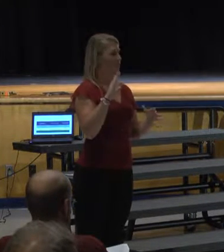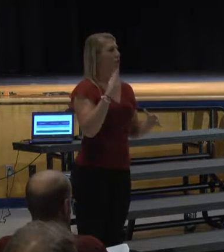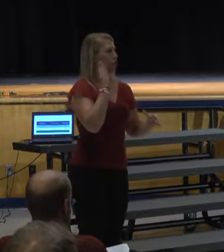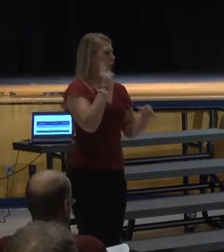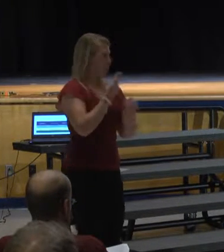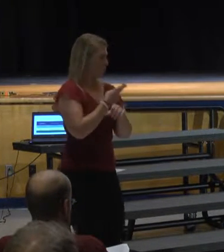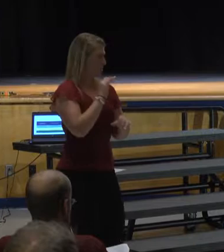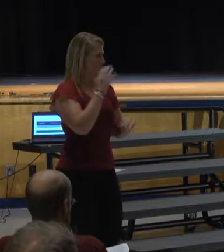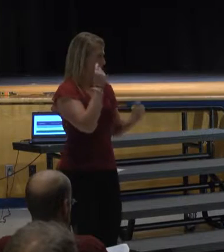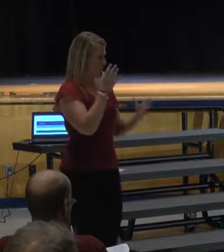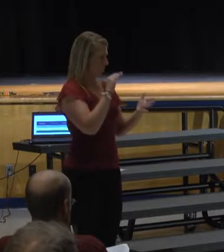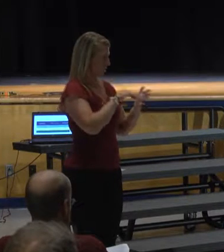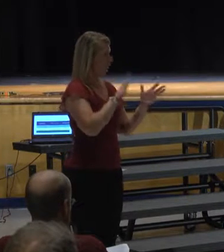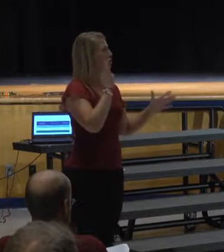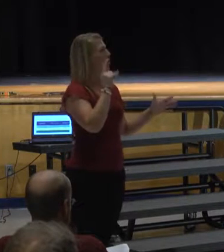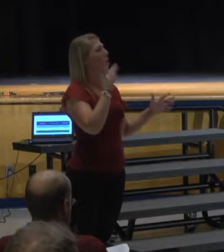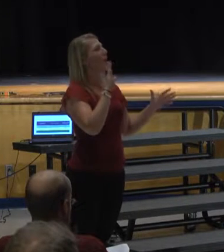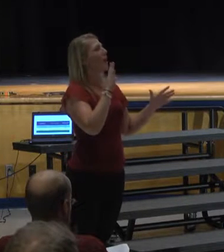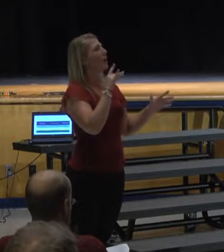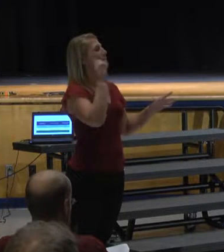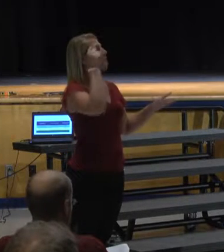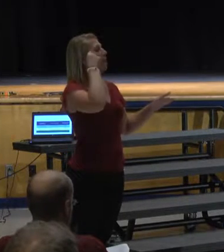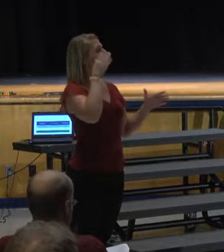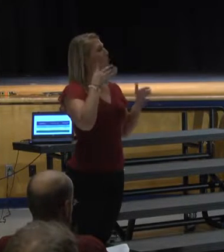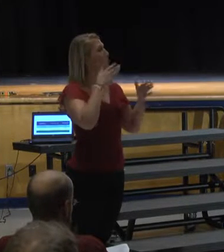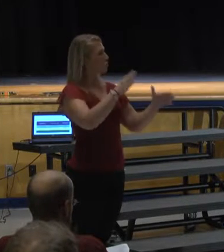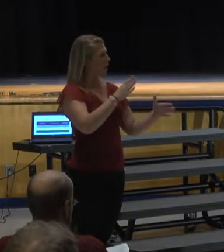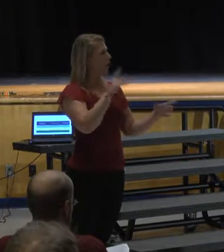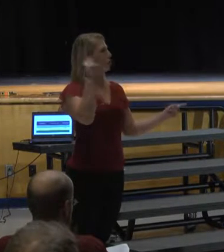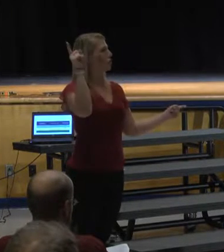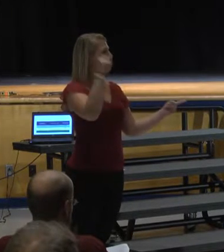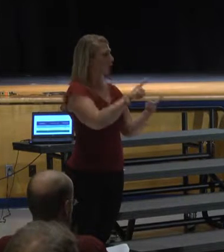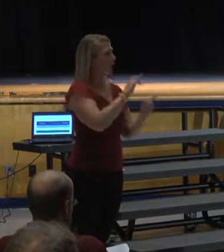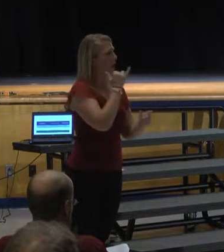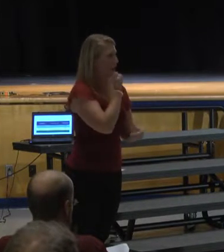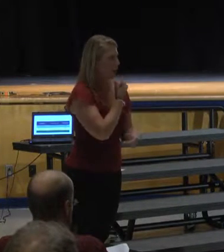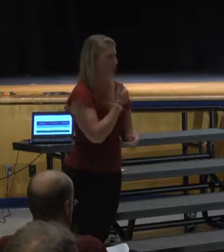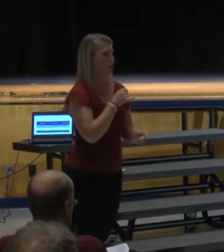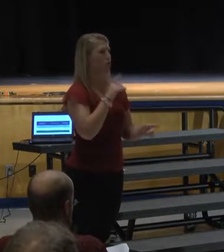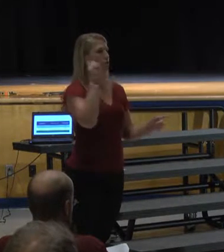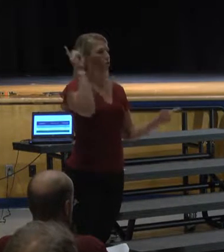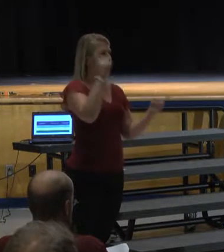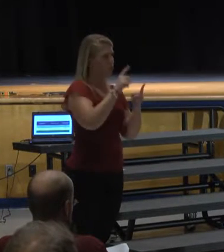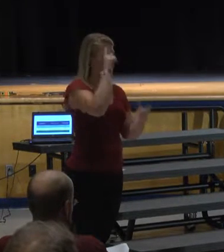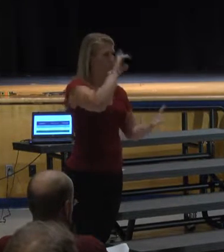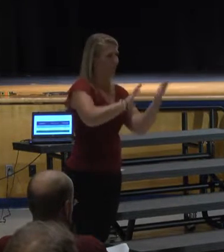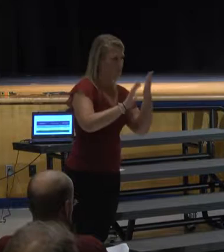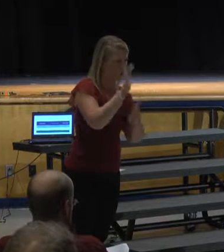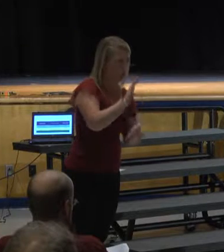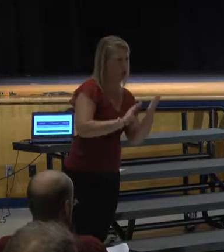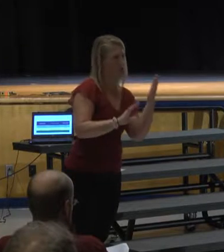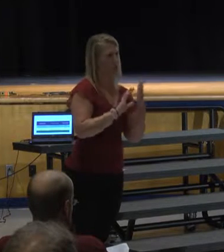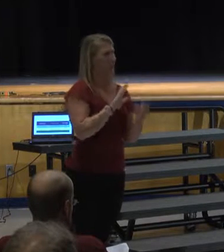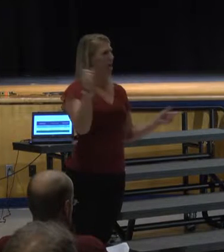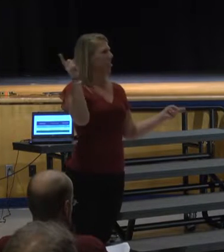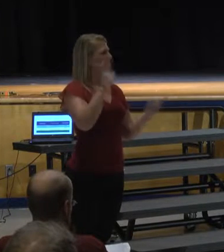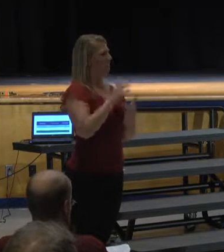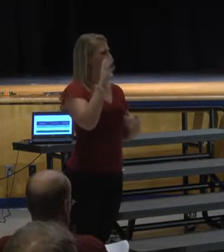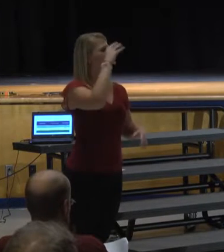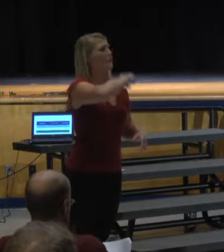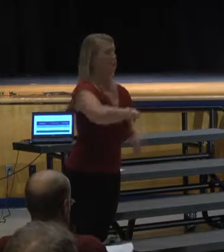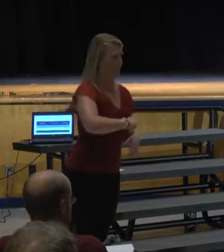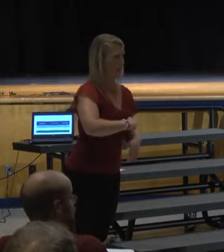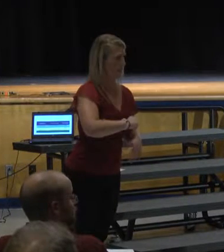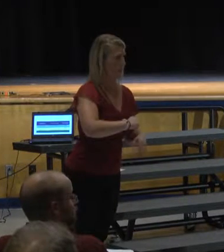sure that there are less errors, less confusion, and less estimates. The idea is that you get a better answer from